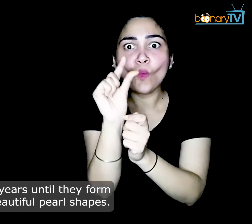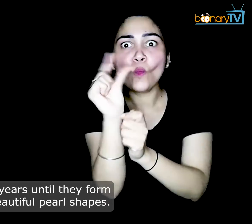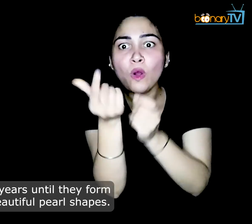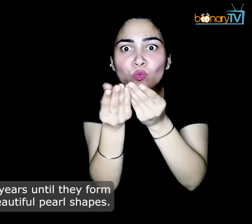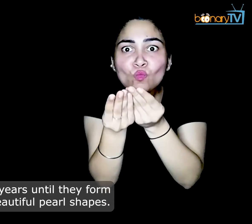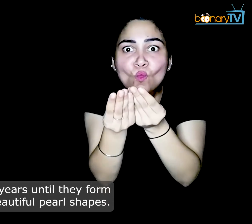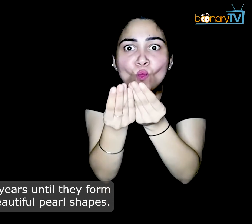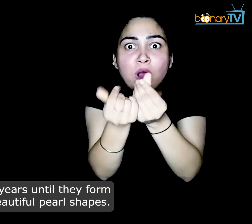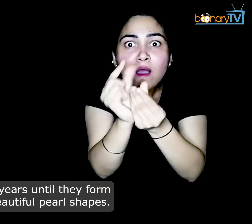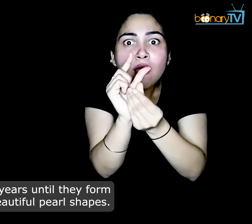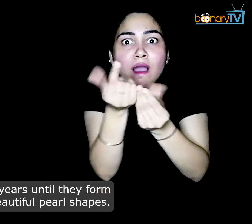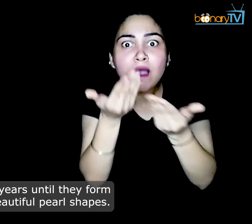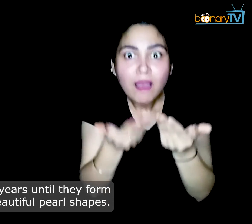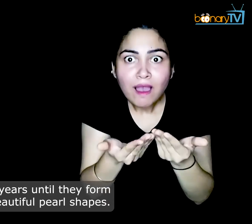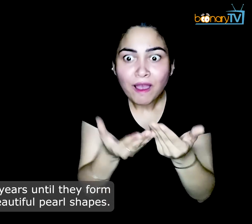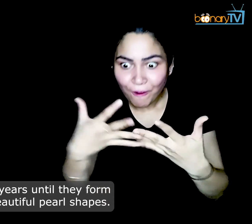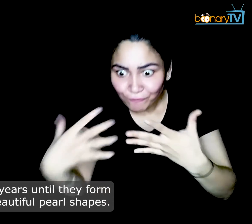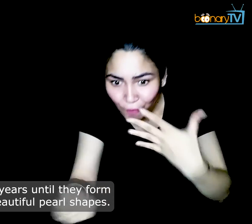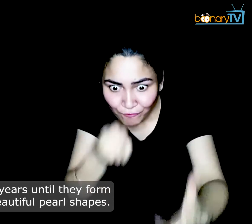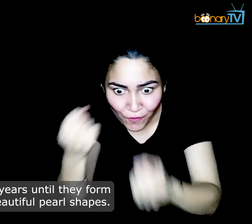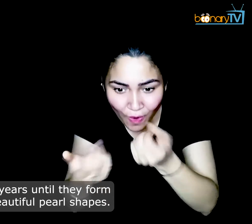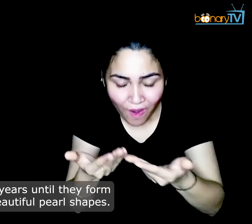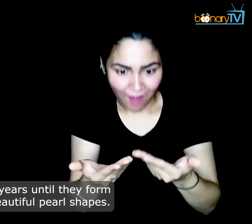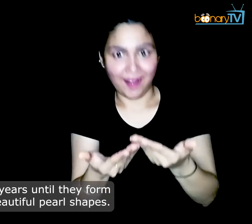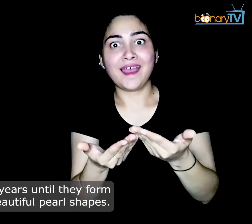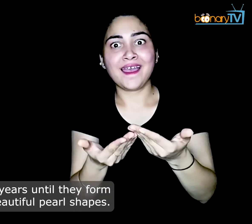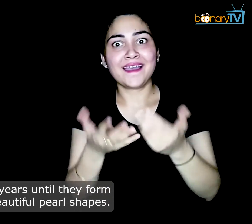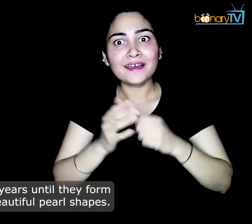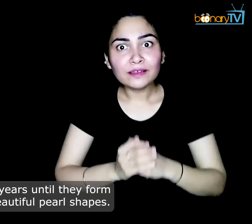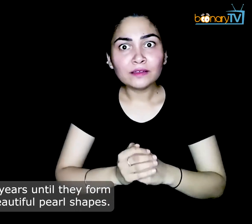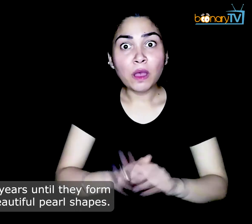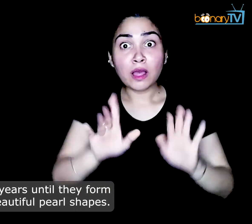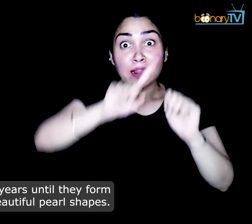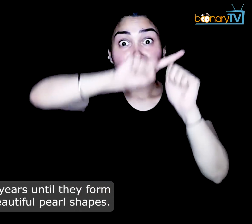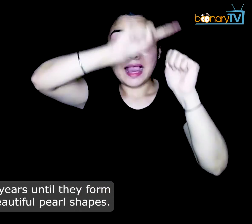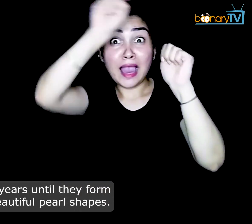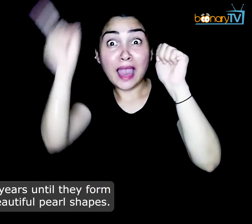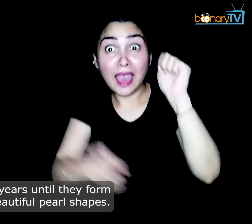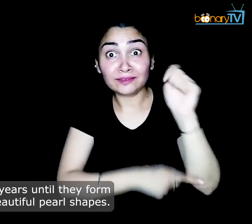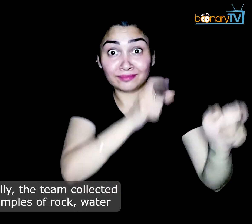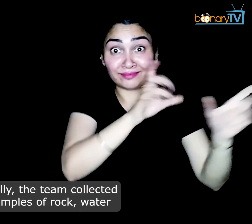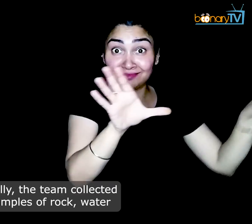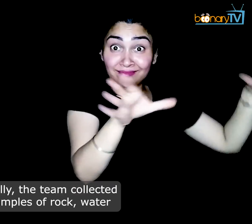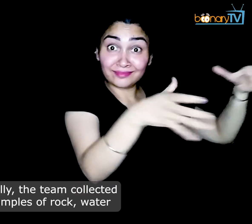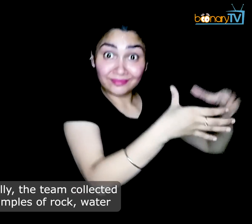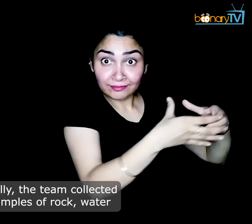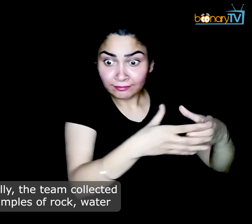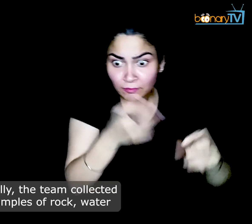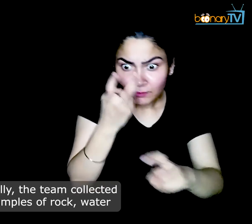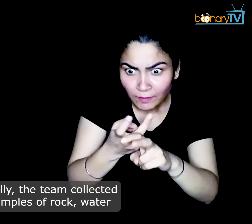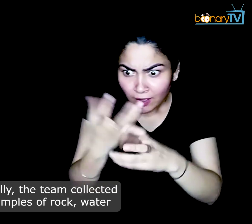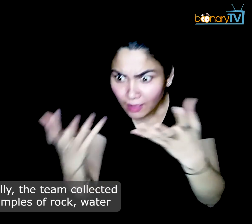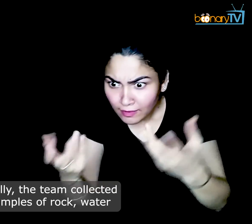until they form beautiful pearl shapes. Finally, the team